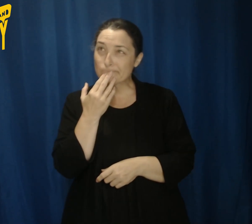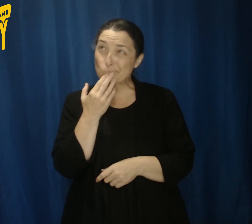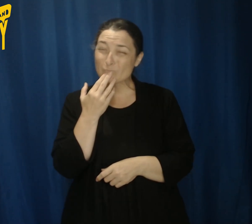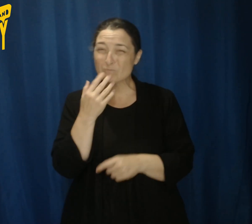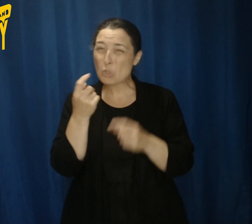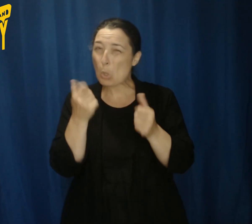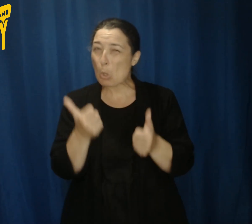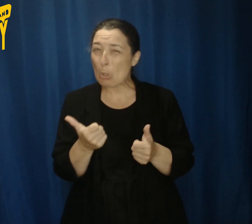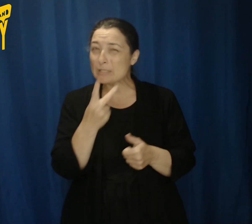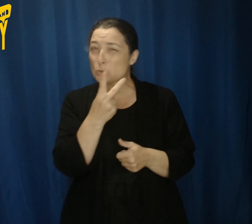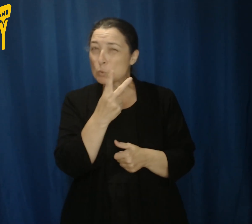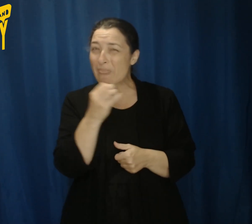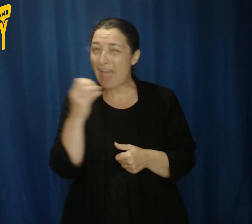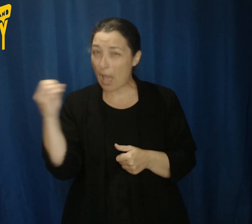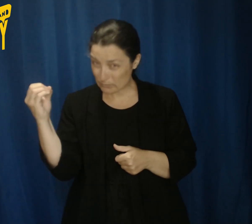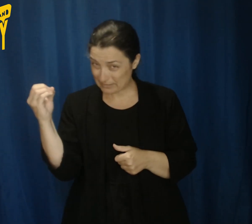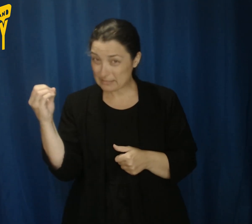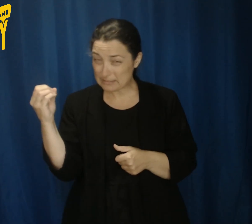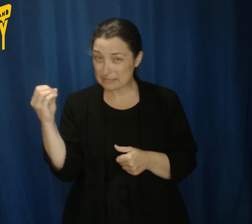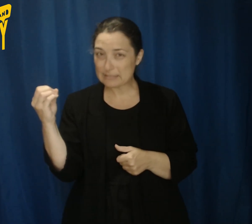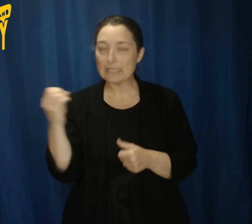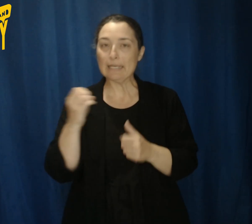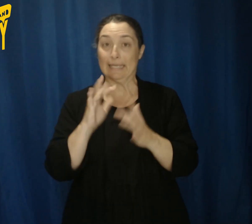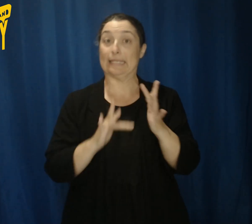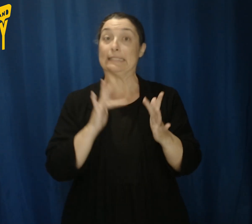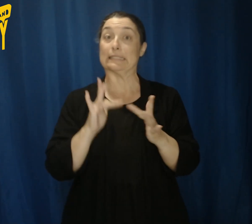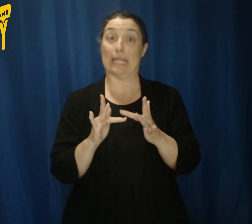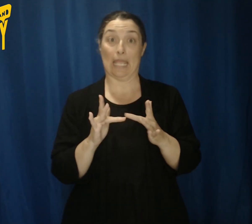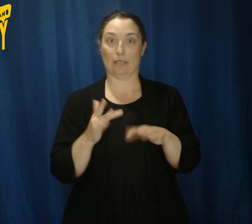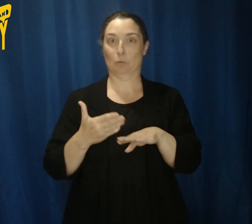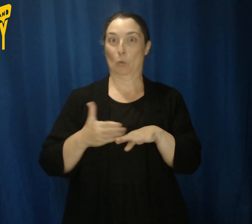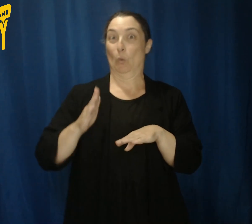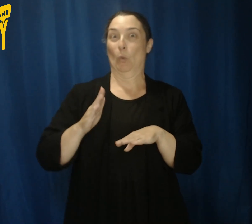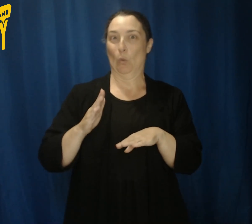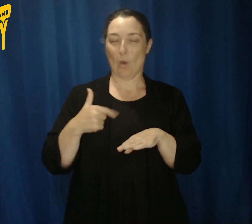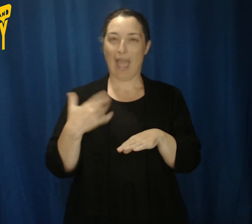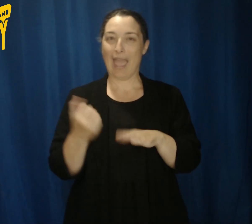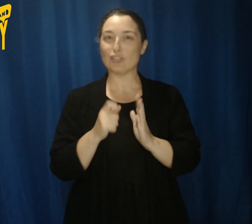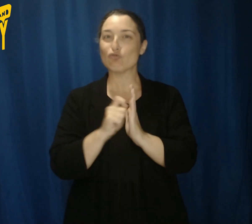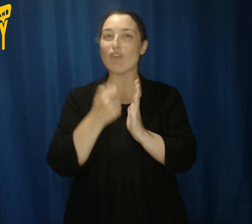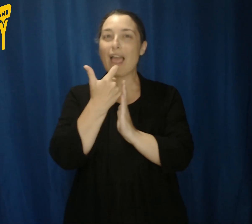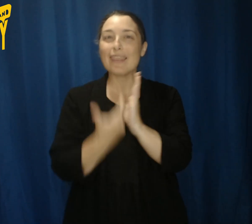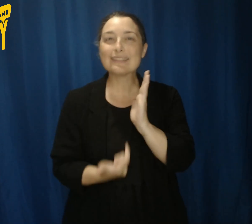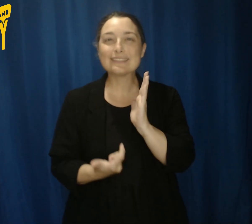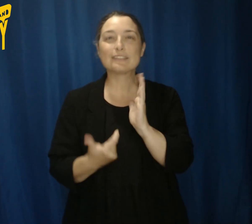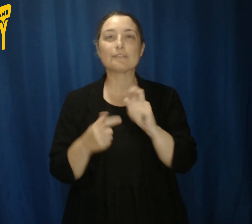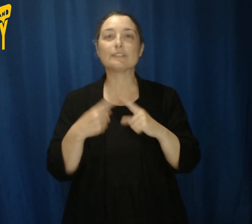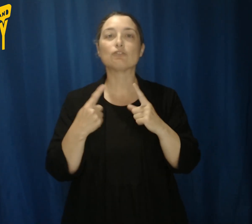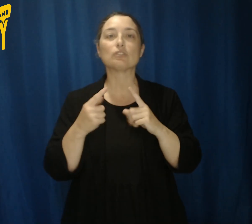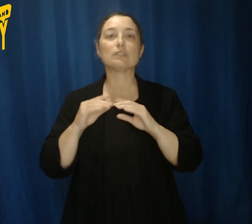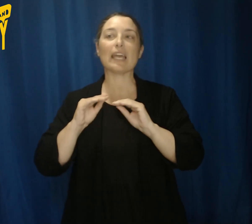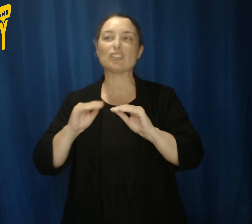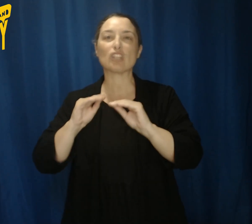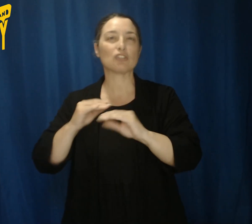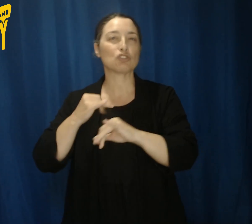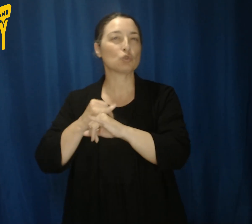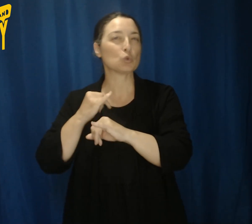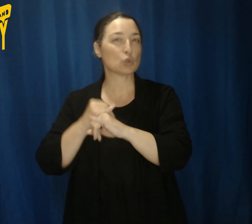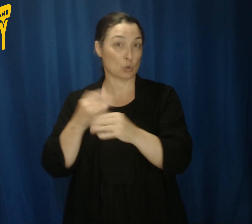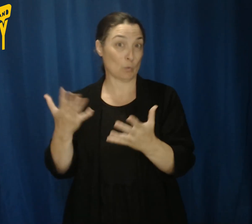2000s, the internet was just starting, and I had to write a list of all the educational institutions I'd gone to. And so I was